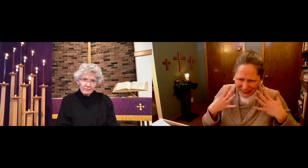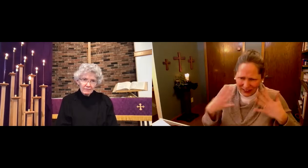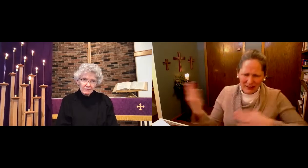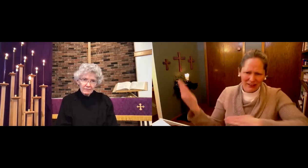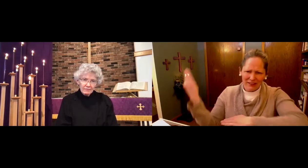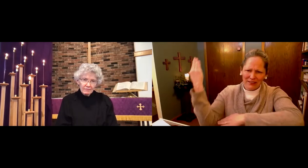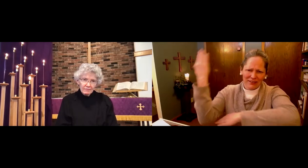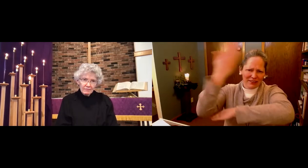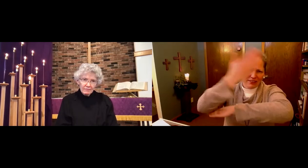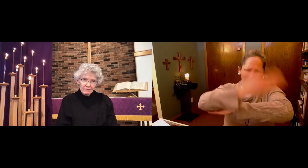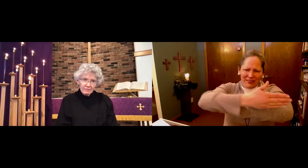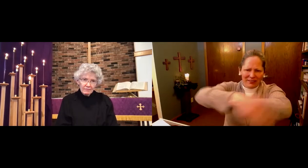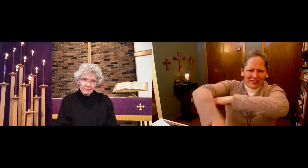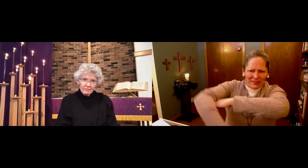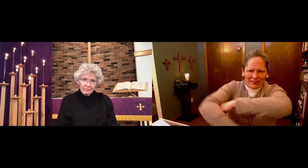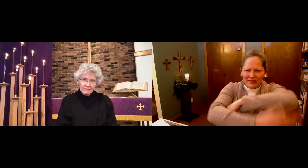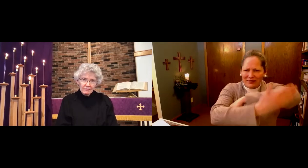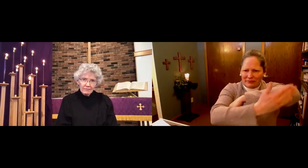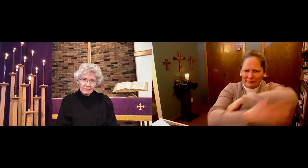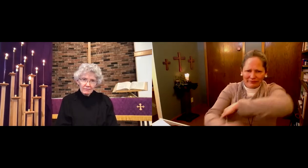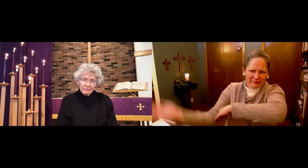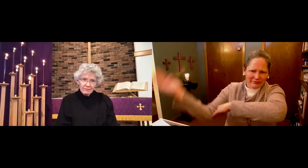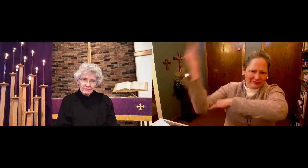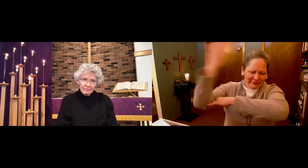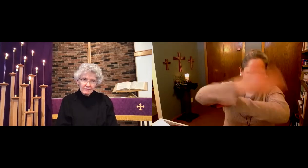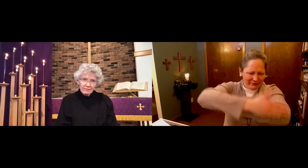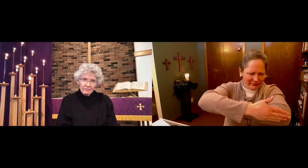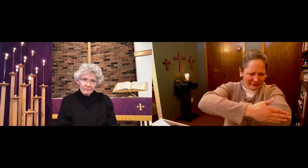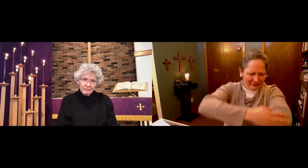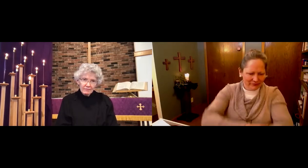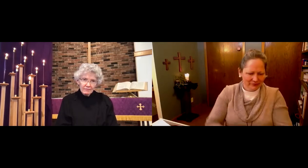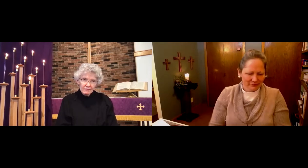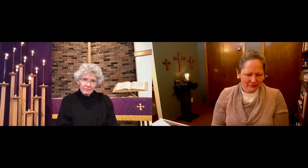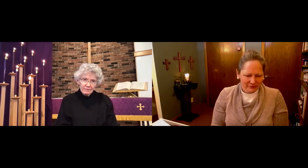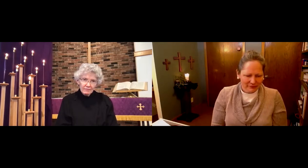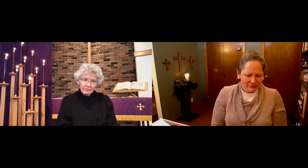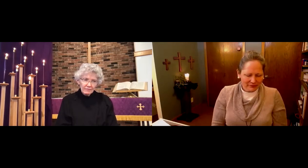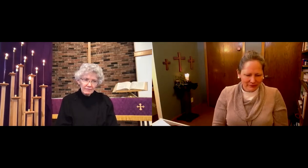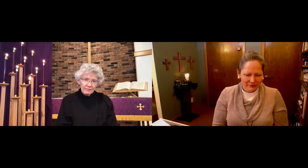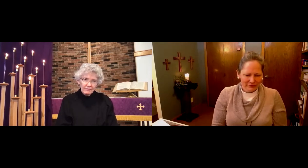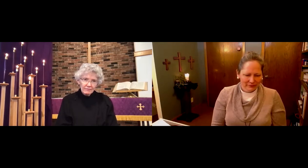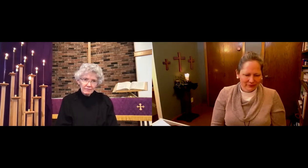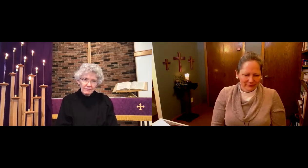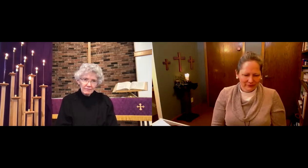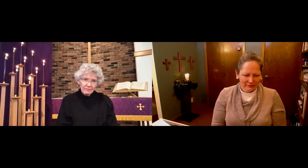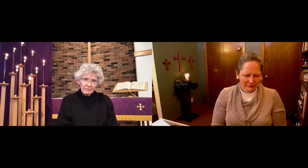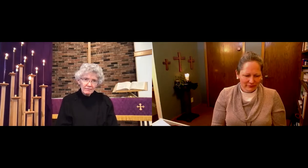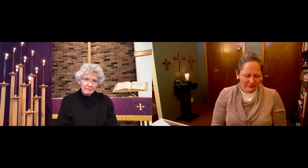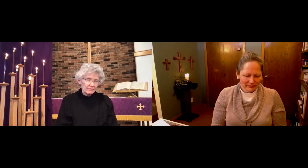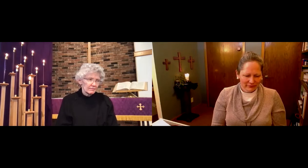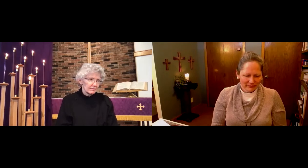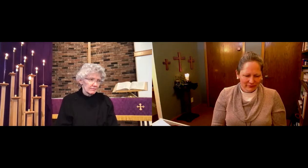our bodies wasted away and groaned all day long.